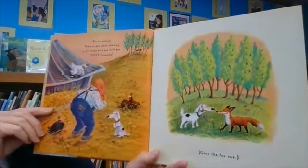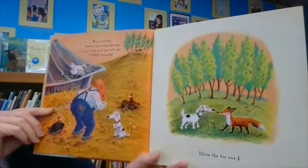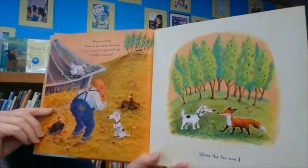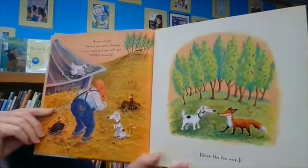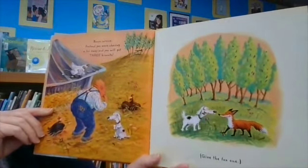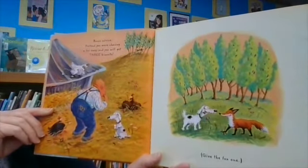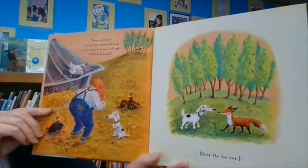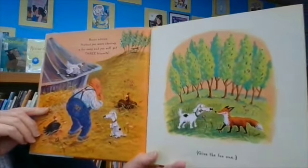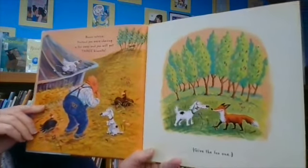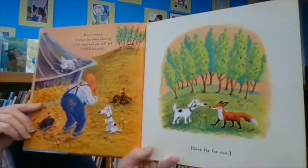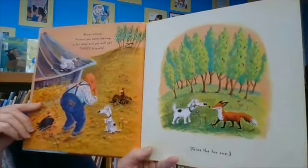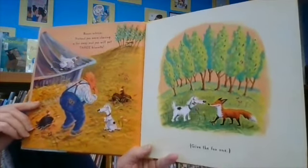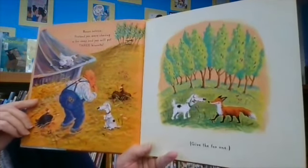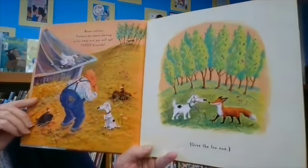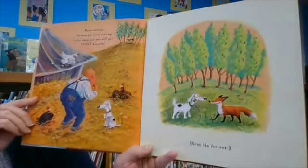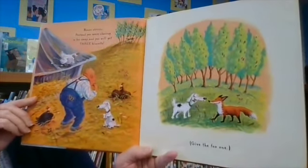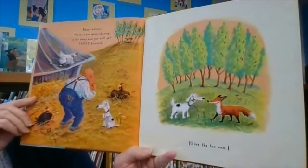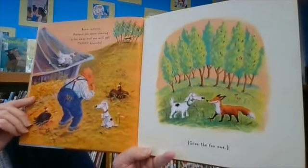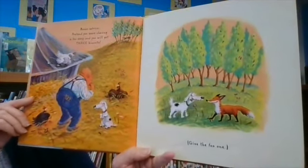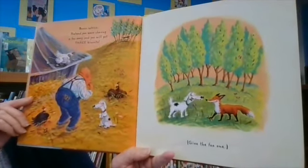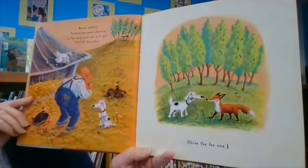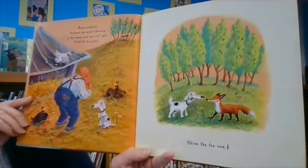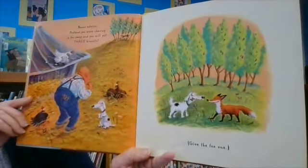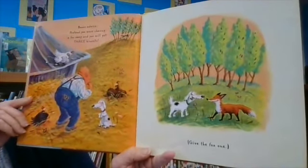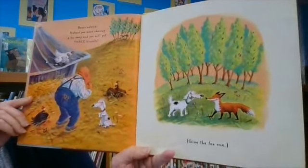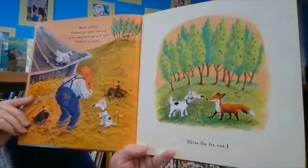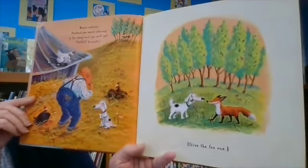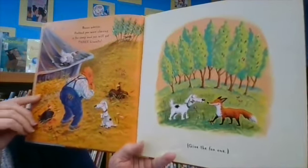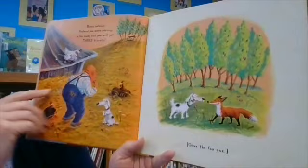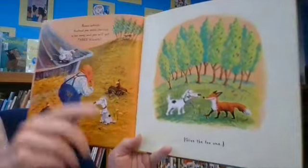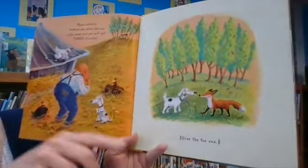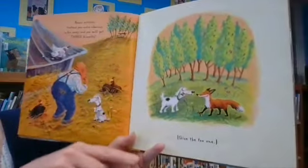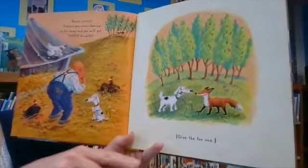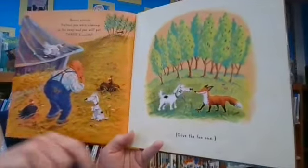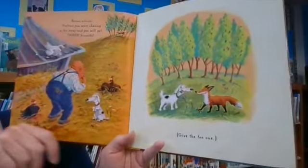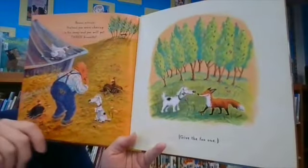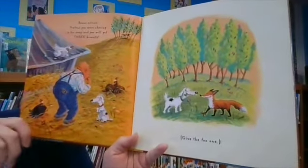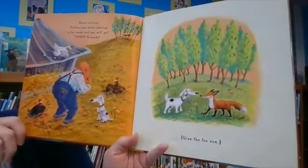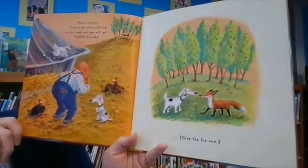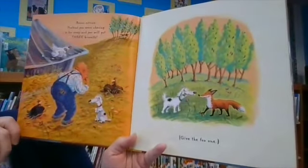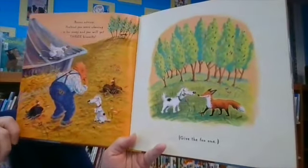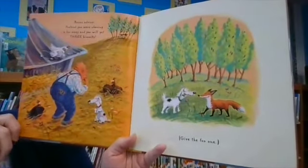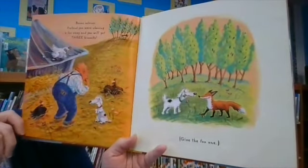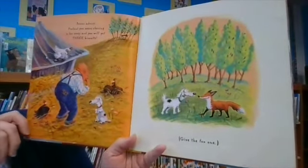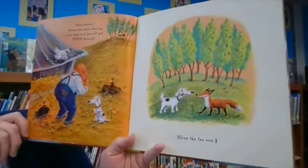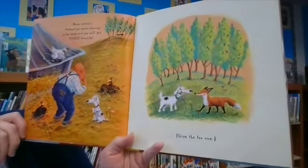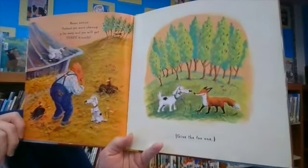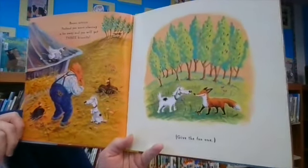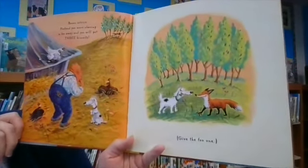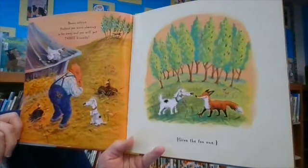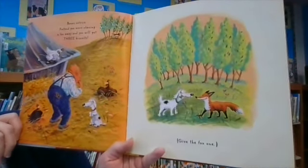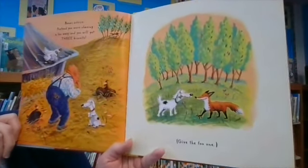away and you will get 3 biscuits. And then down here it says, give the fox one.